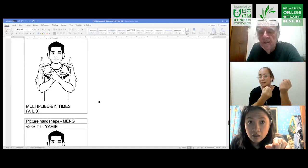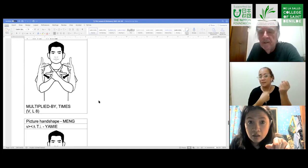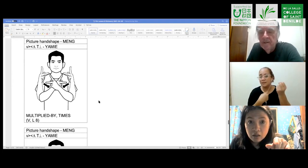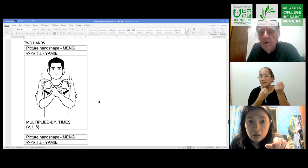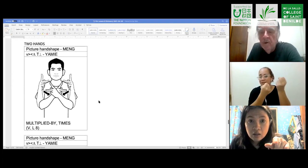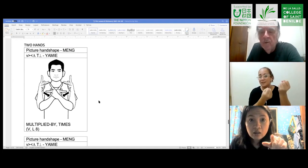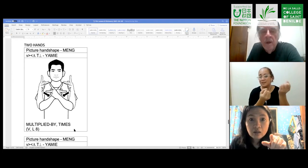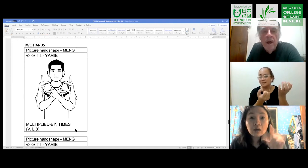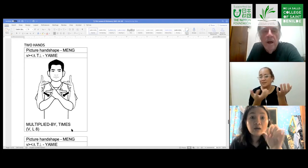So